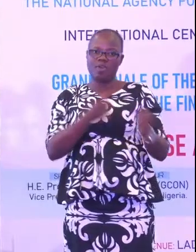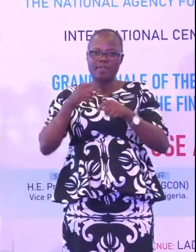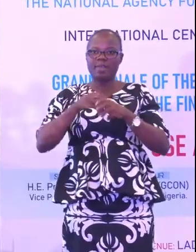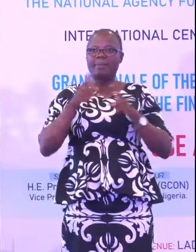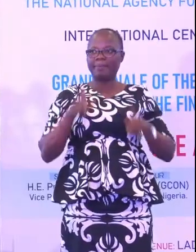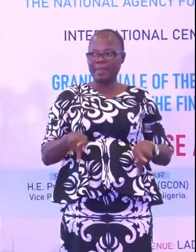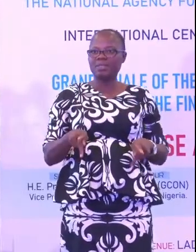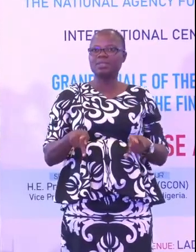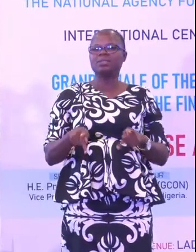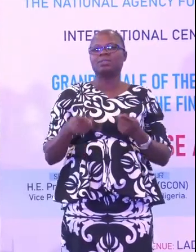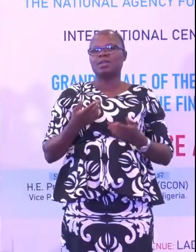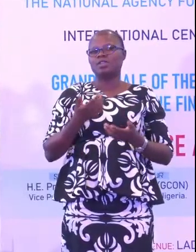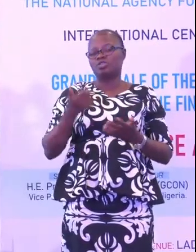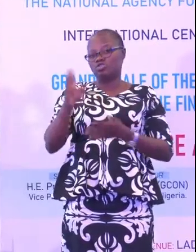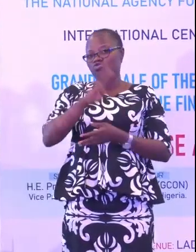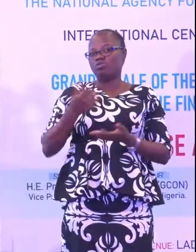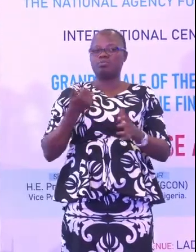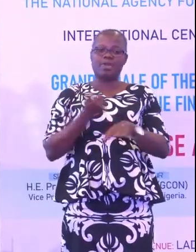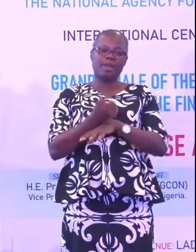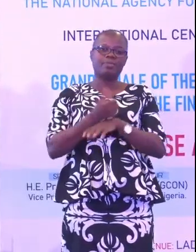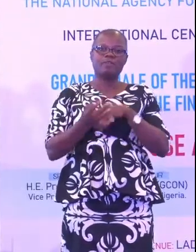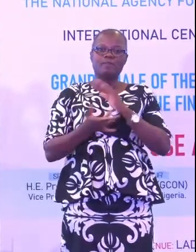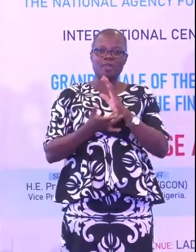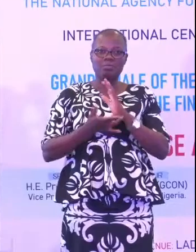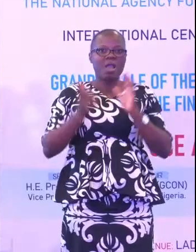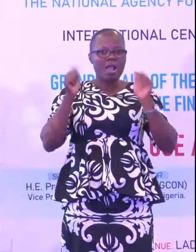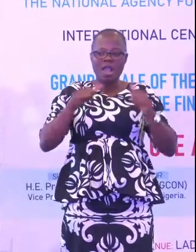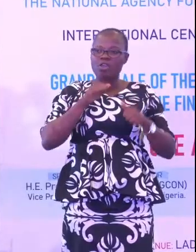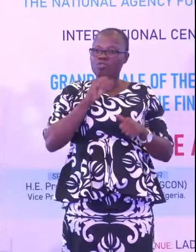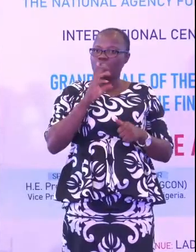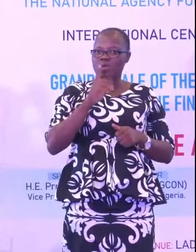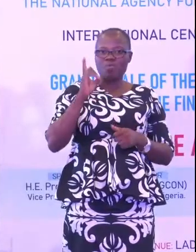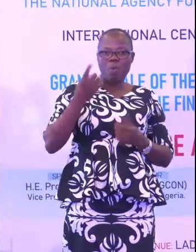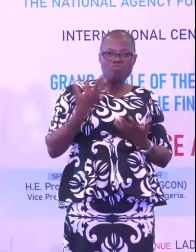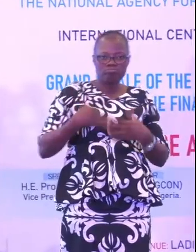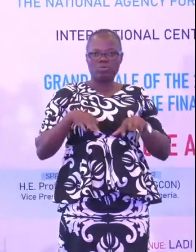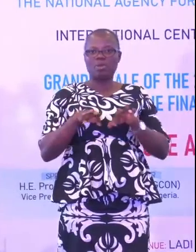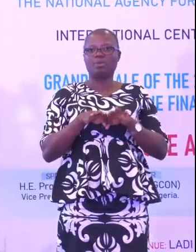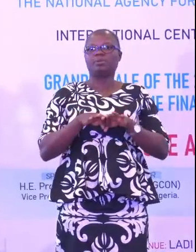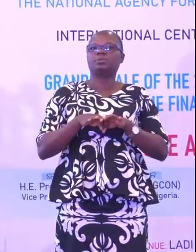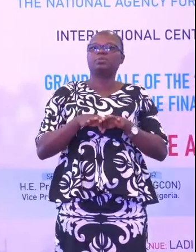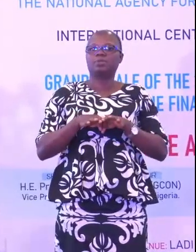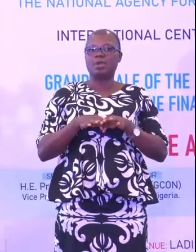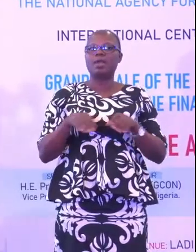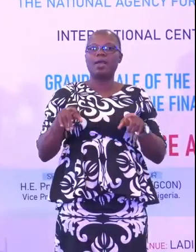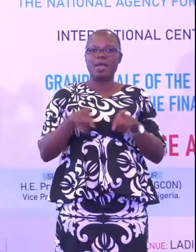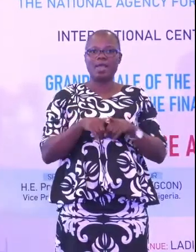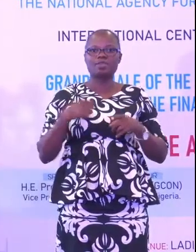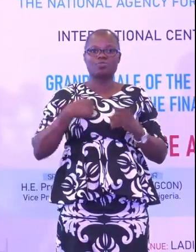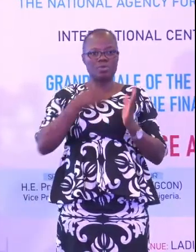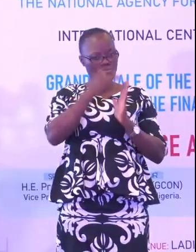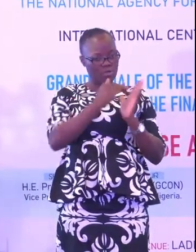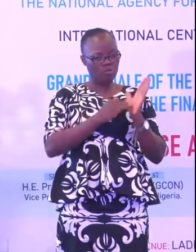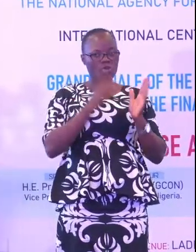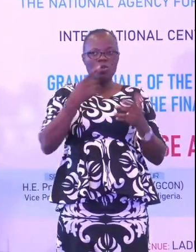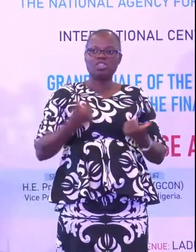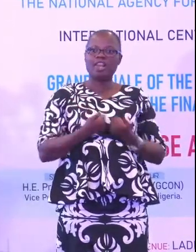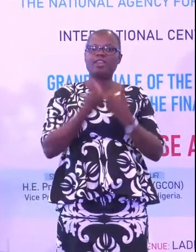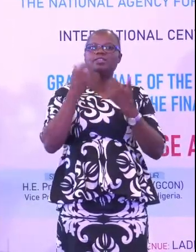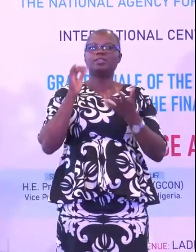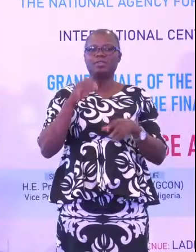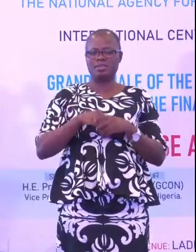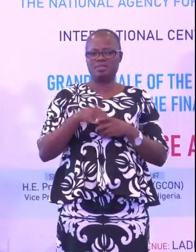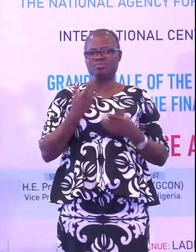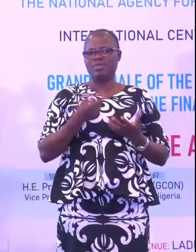the use and abuse of technology, could not be more apt. As we've mentioned, one of the challenges in fighting the scourge